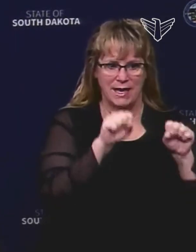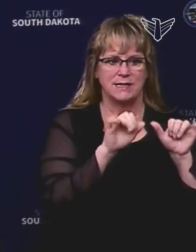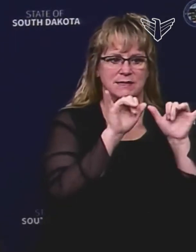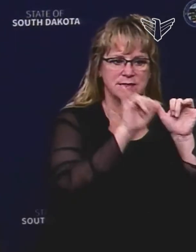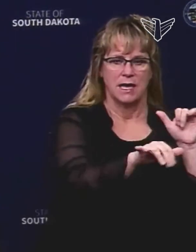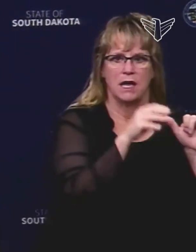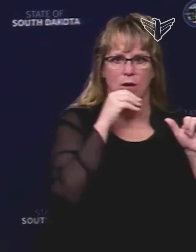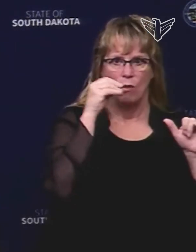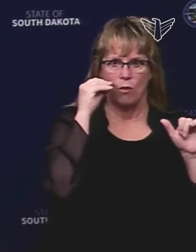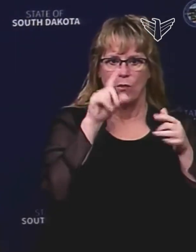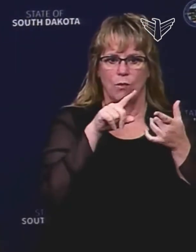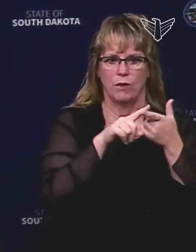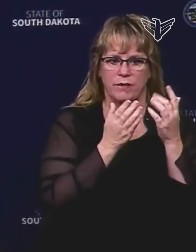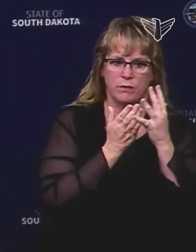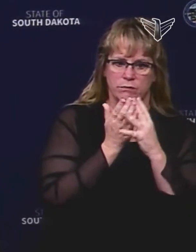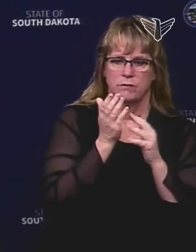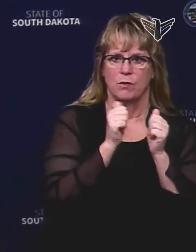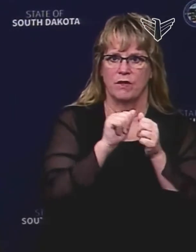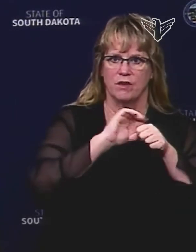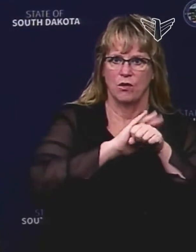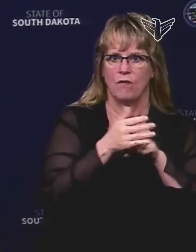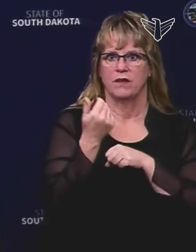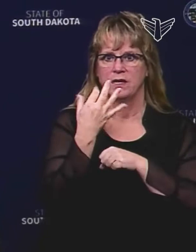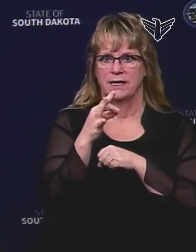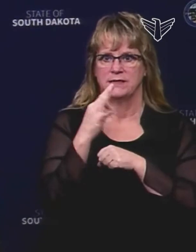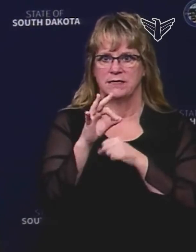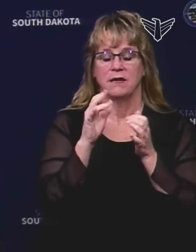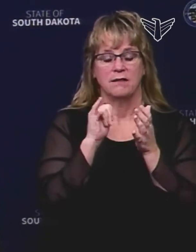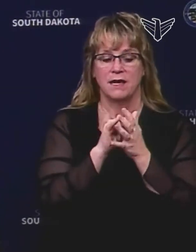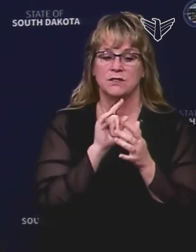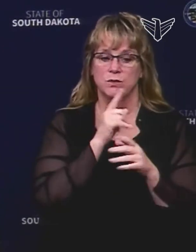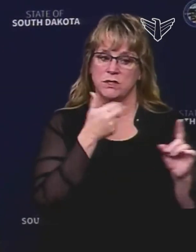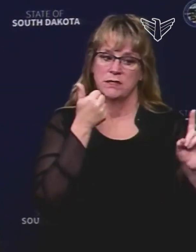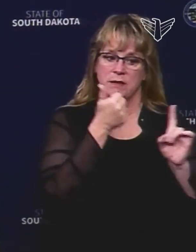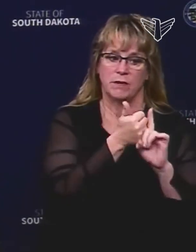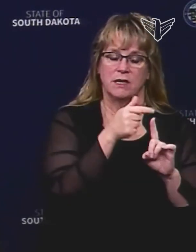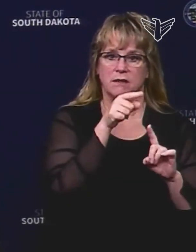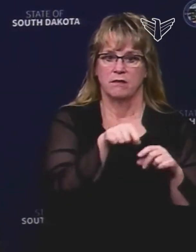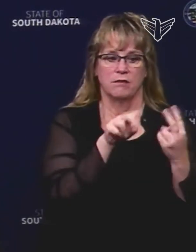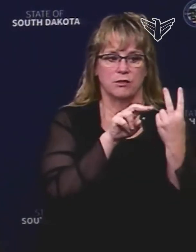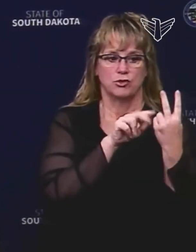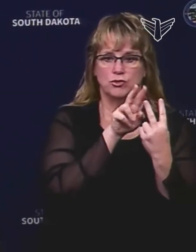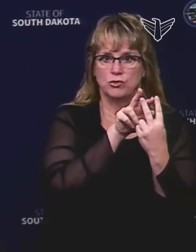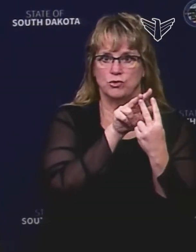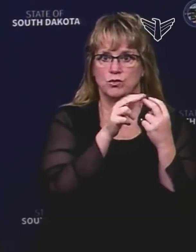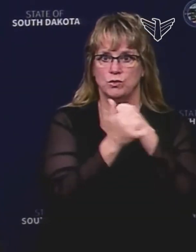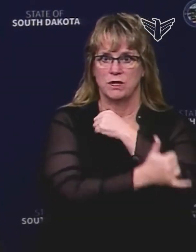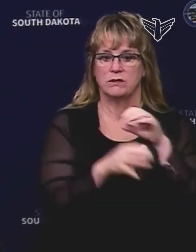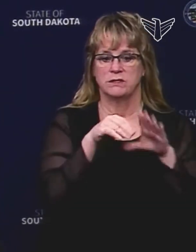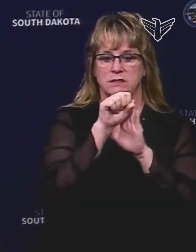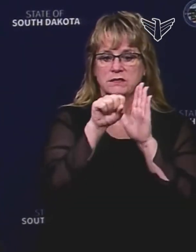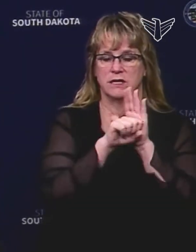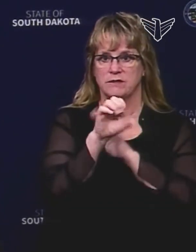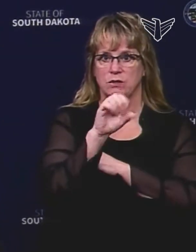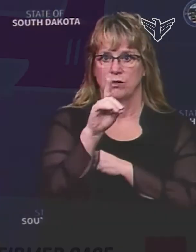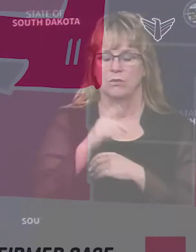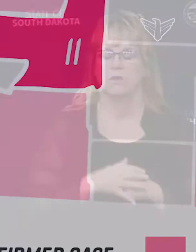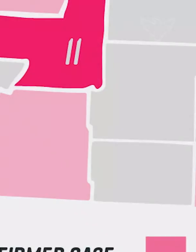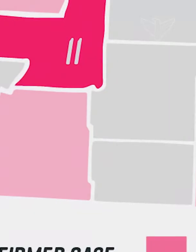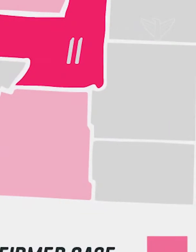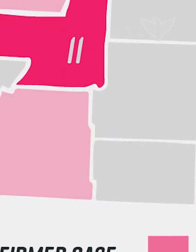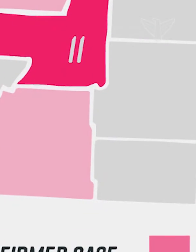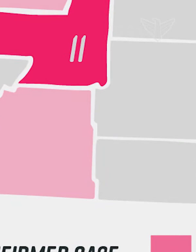home as we go through the spread of COVID-19 that's especially impacting these two counties in the state of South Dakota. State